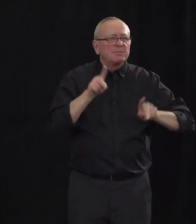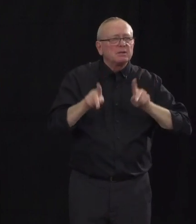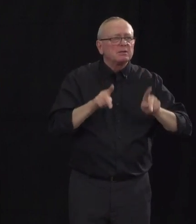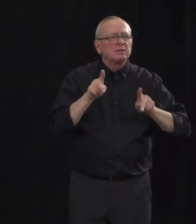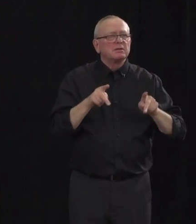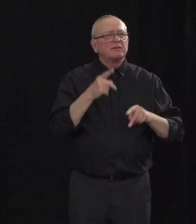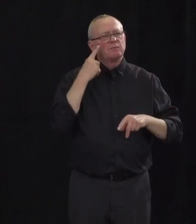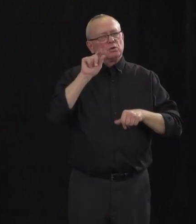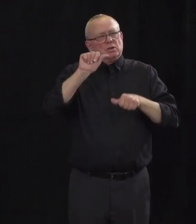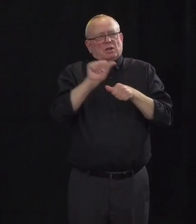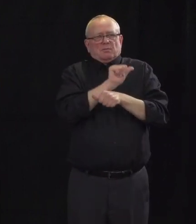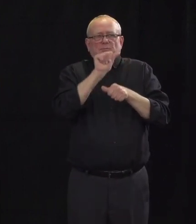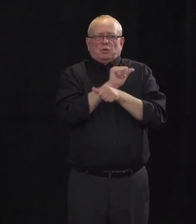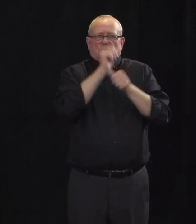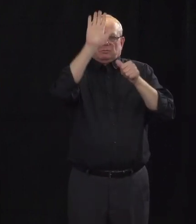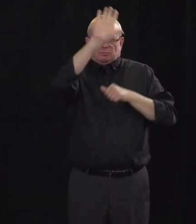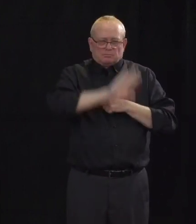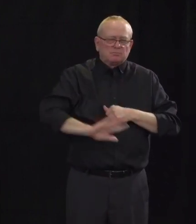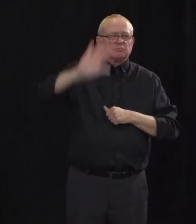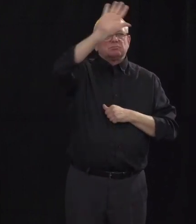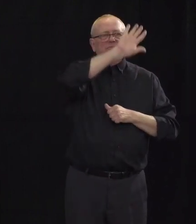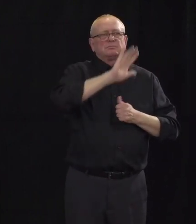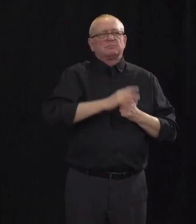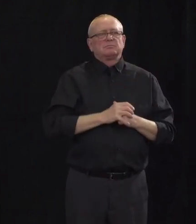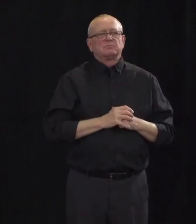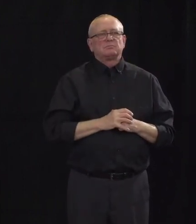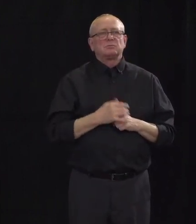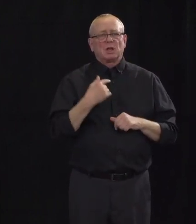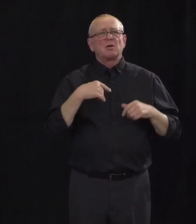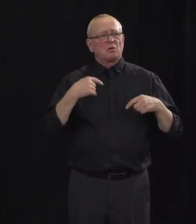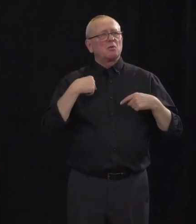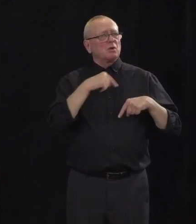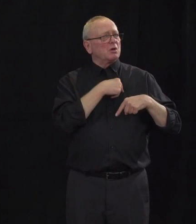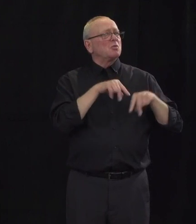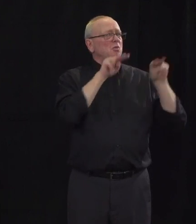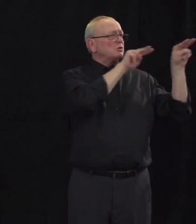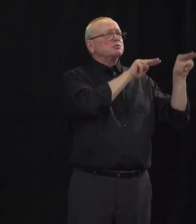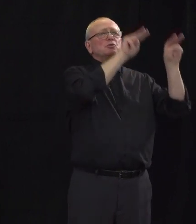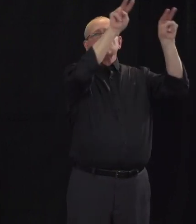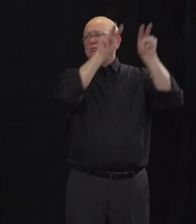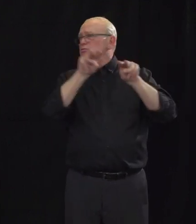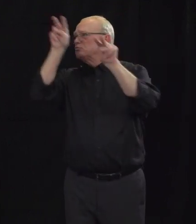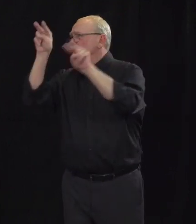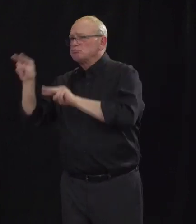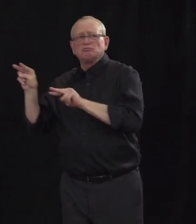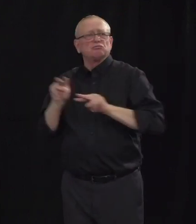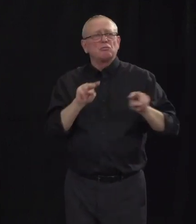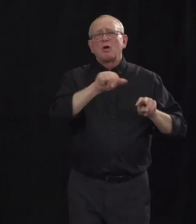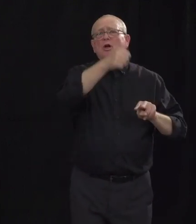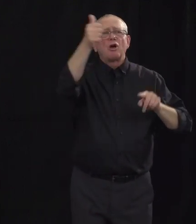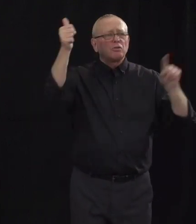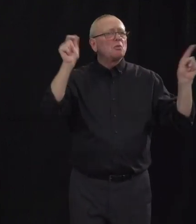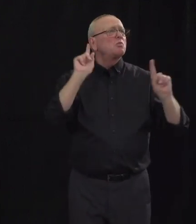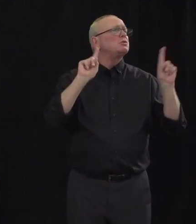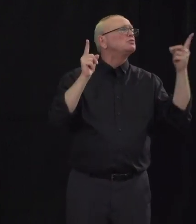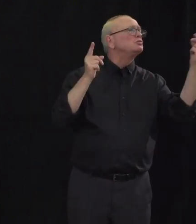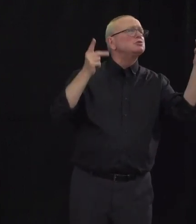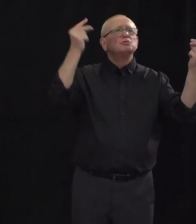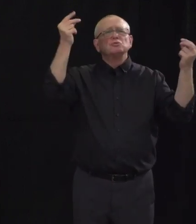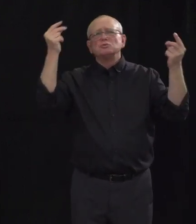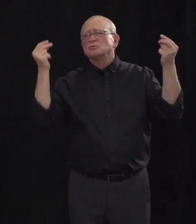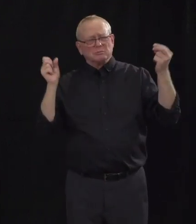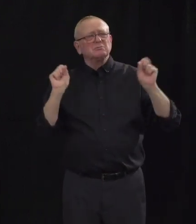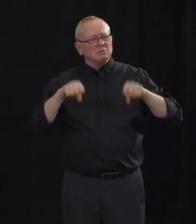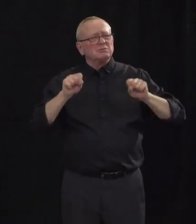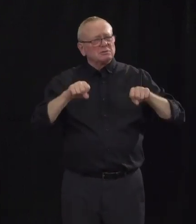our neighboring countries, but ultimately we are responsible for our own population, and the measures that we're taking are really focused on that.